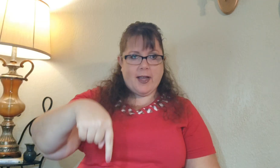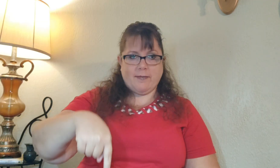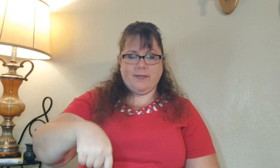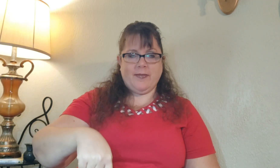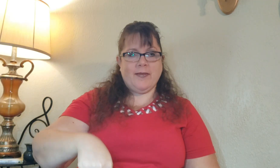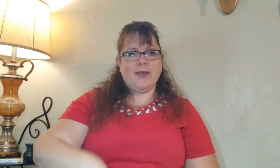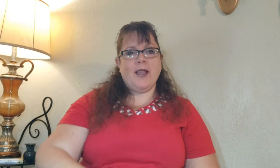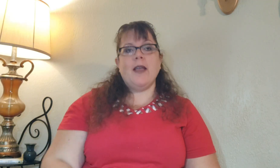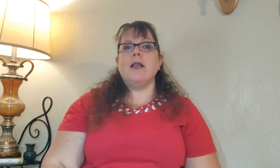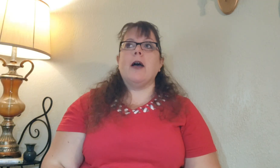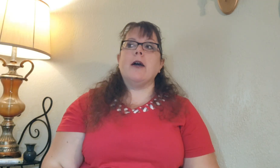down.